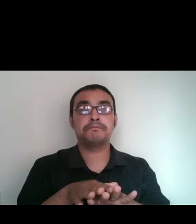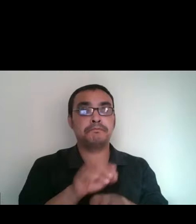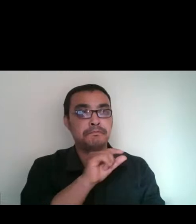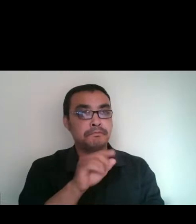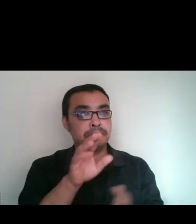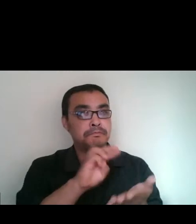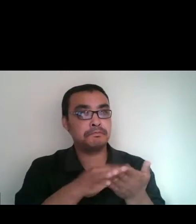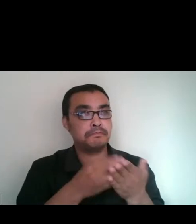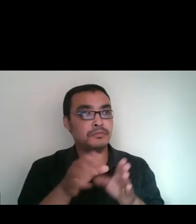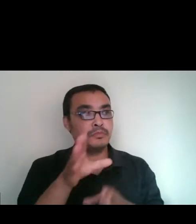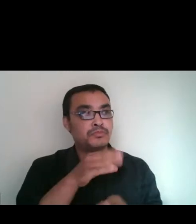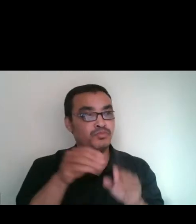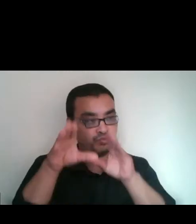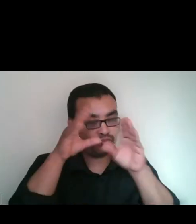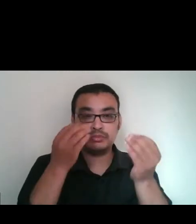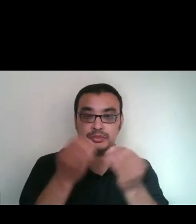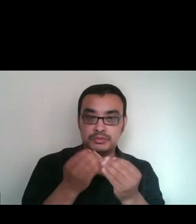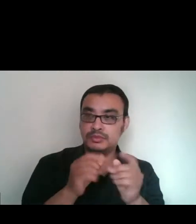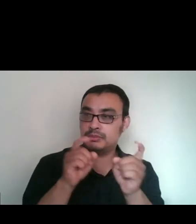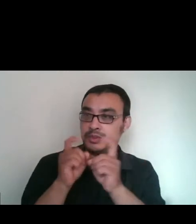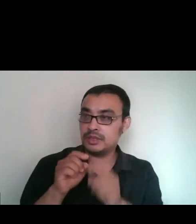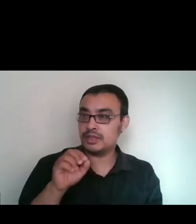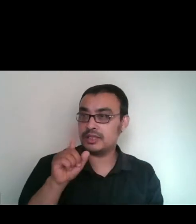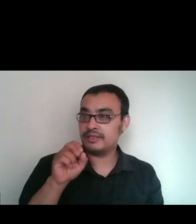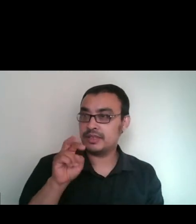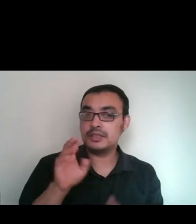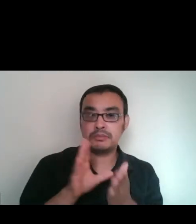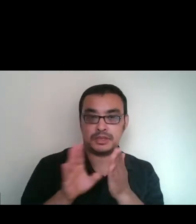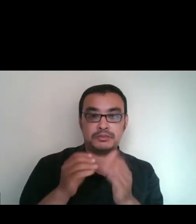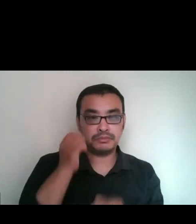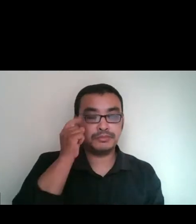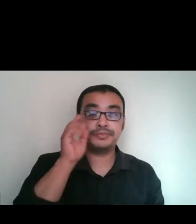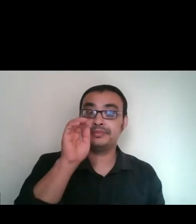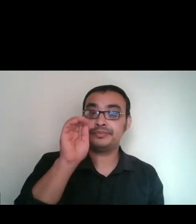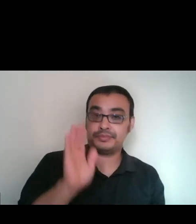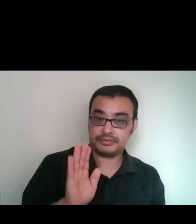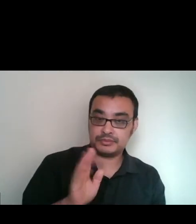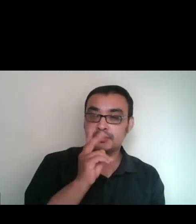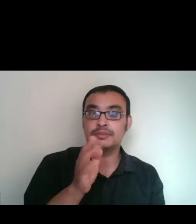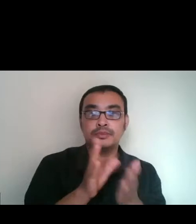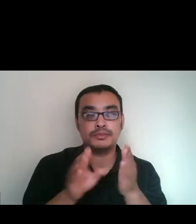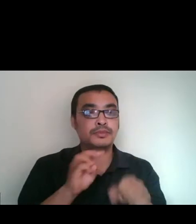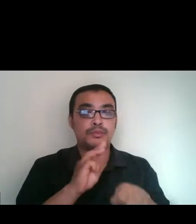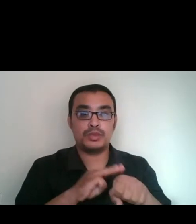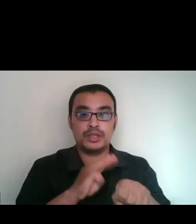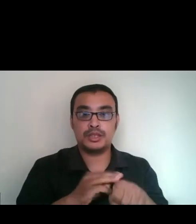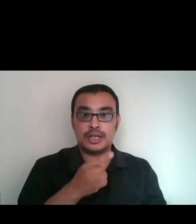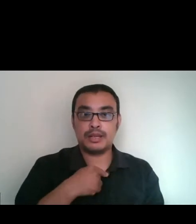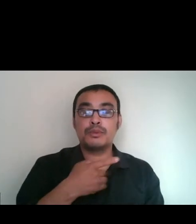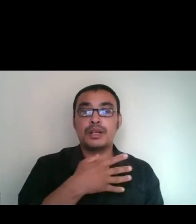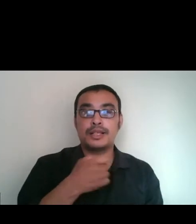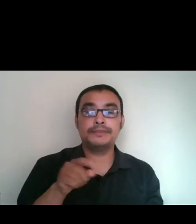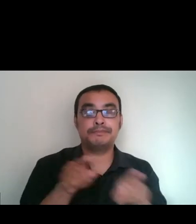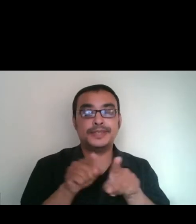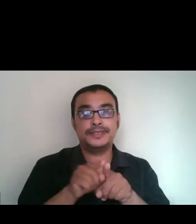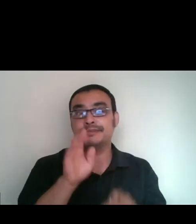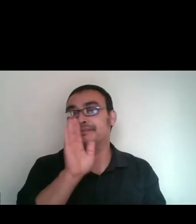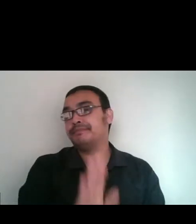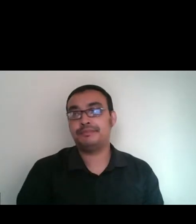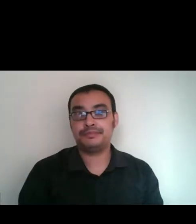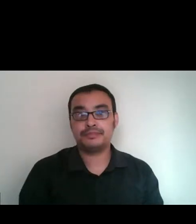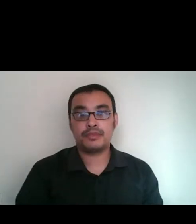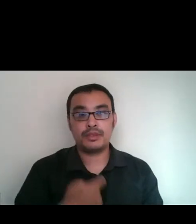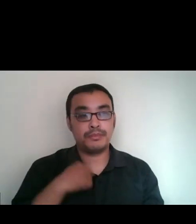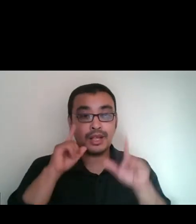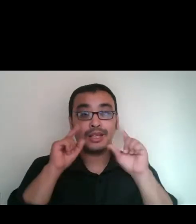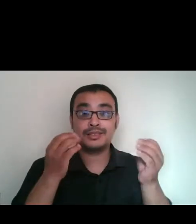that was the good opportunity for us. I hope that I would like to say that see you next time in person in